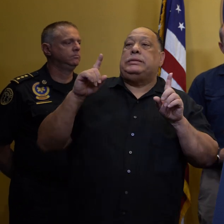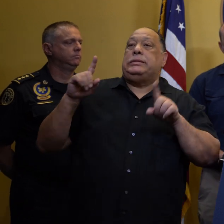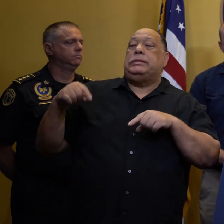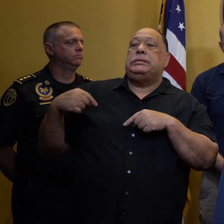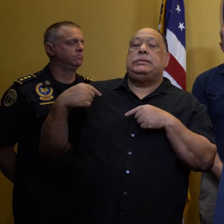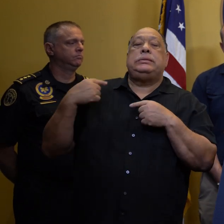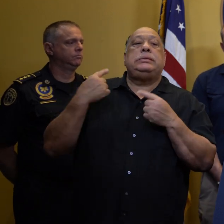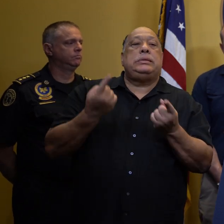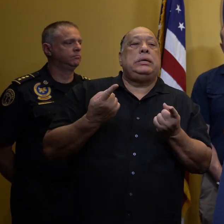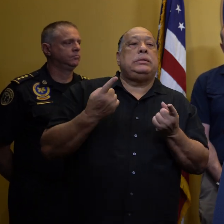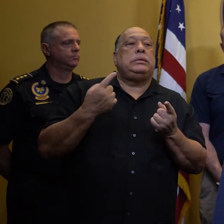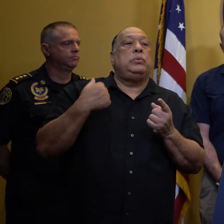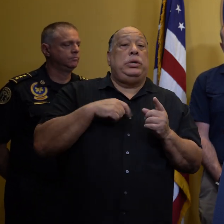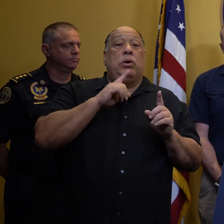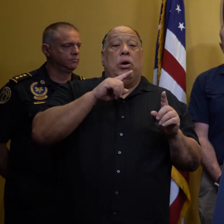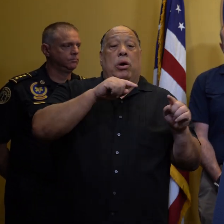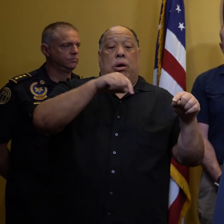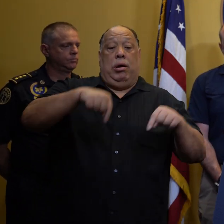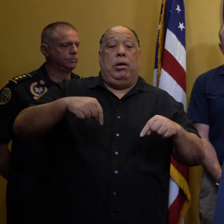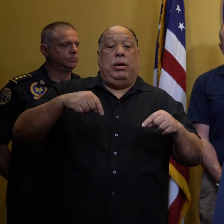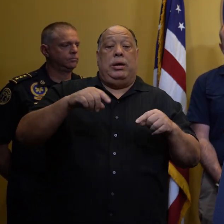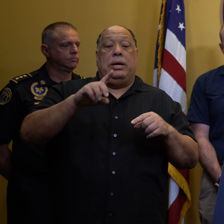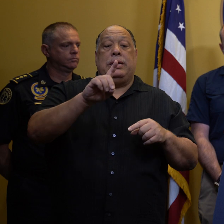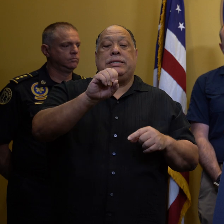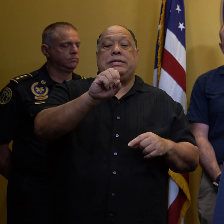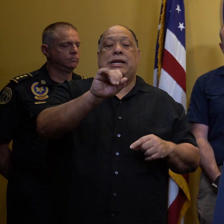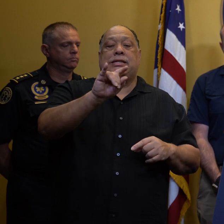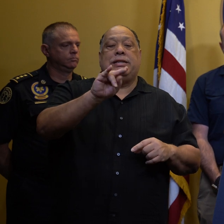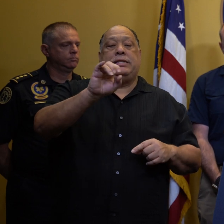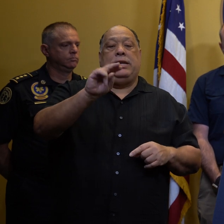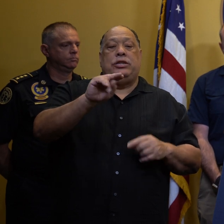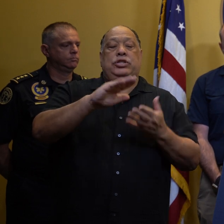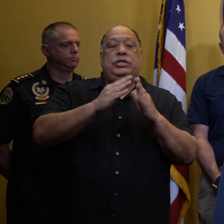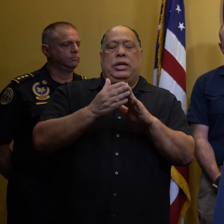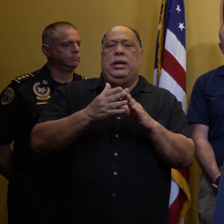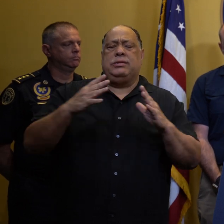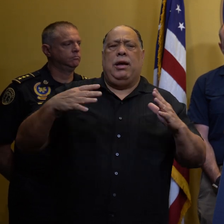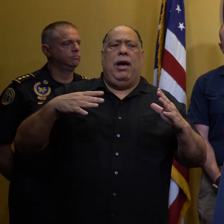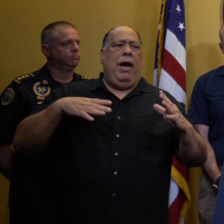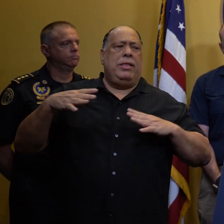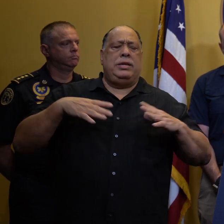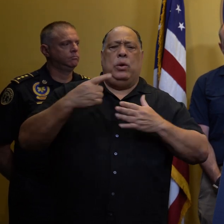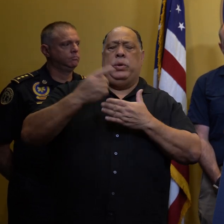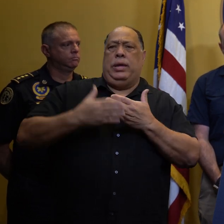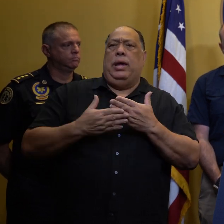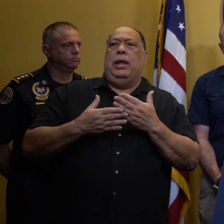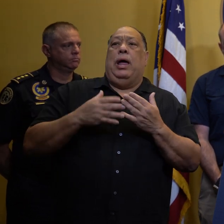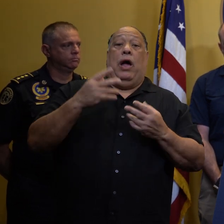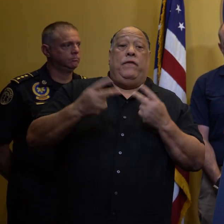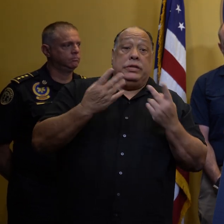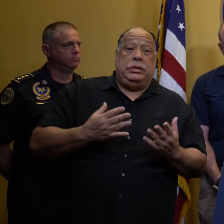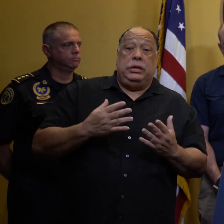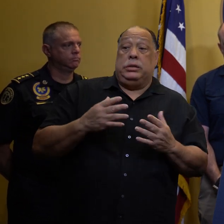are a destination city, this is a holiday weekend, hopefully it will have our residents and our